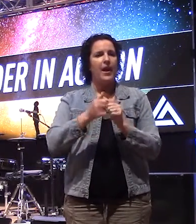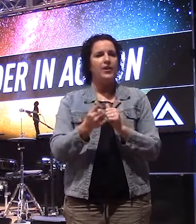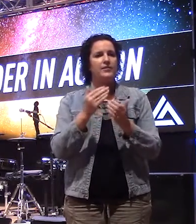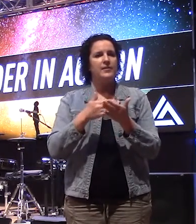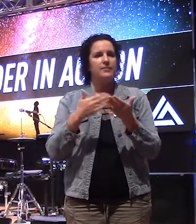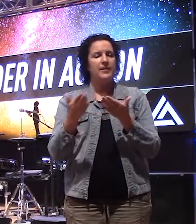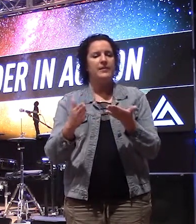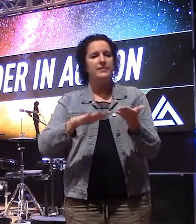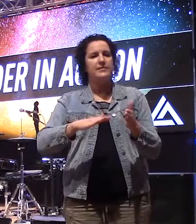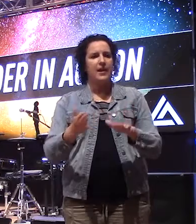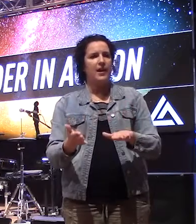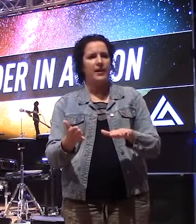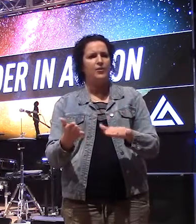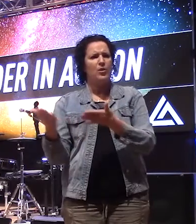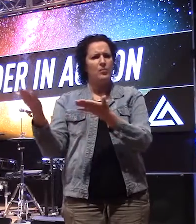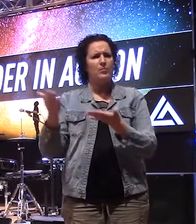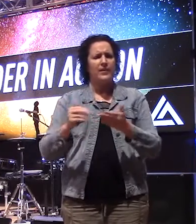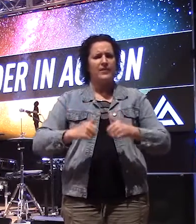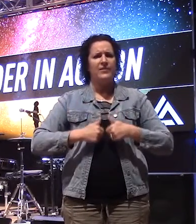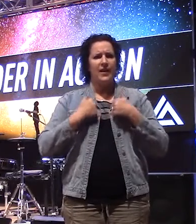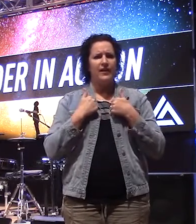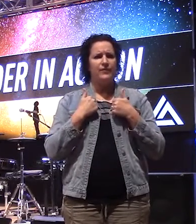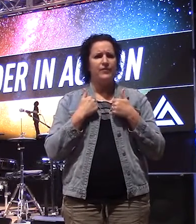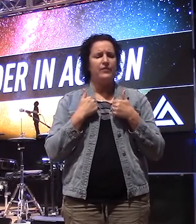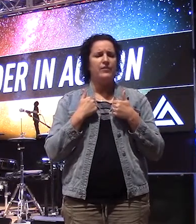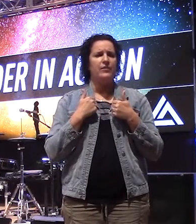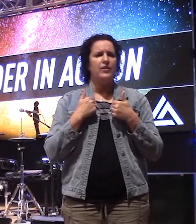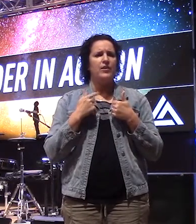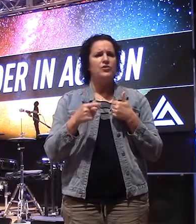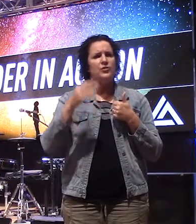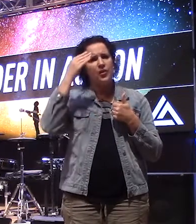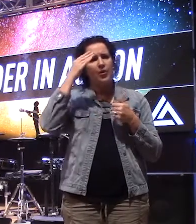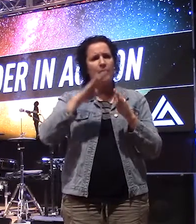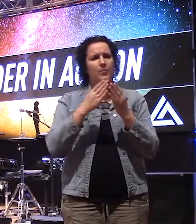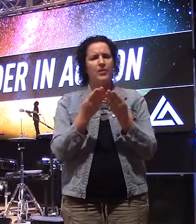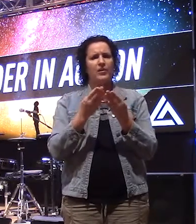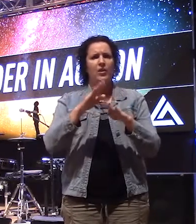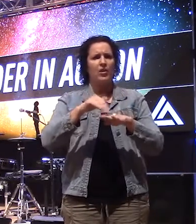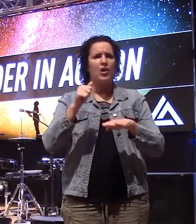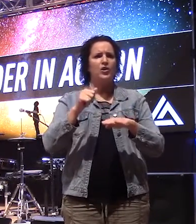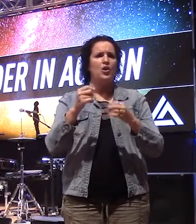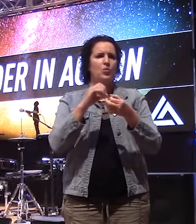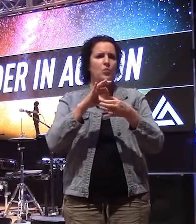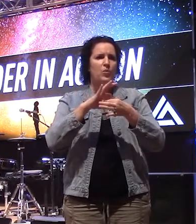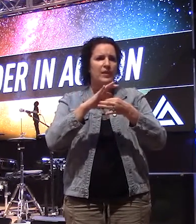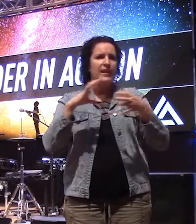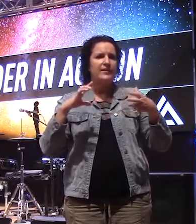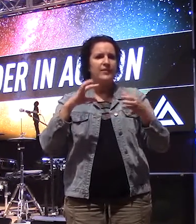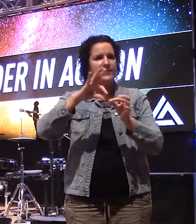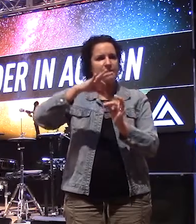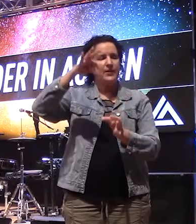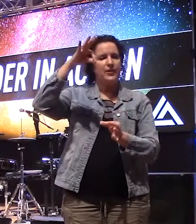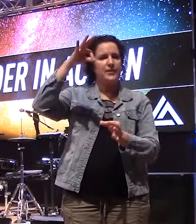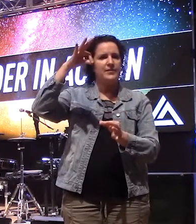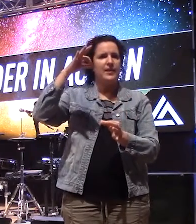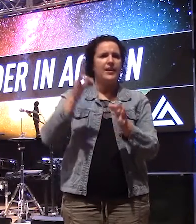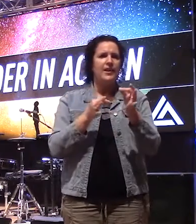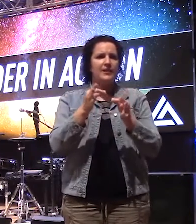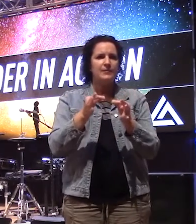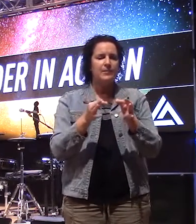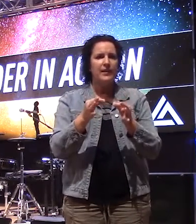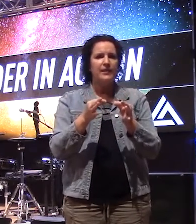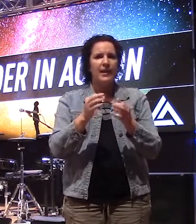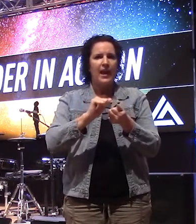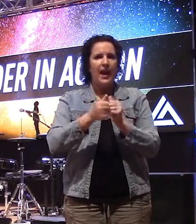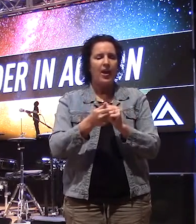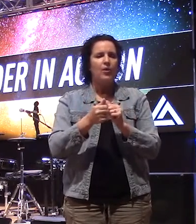something dies to bring life? And I read a book by Watchman called The Release of the Spirit years ago. And he explained how that kernel goes in the ground. The whole